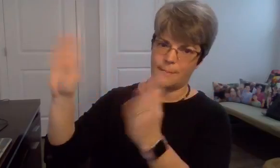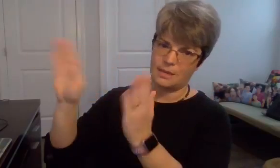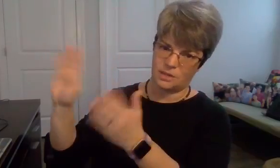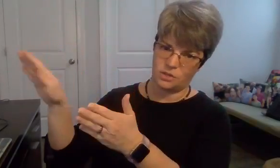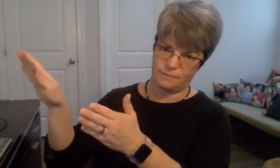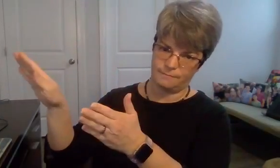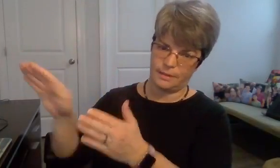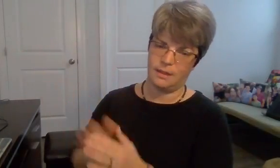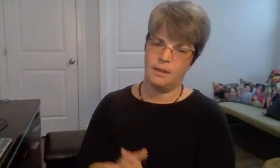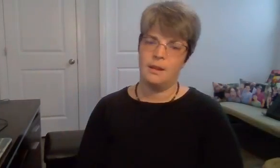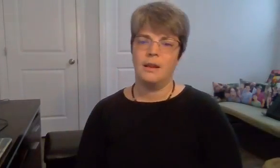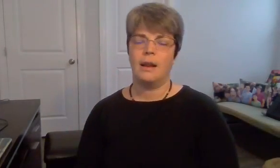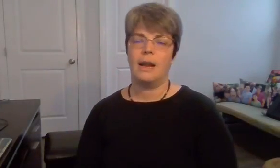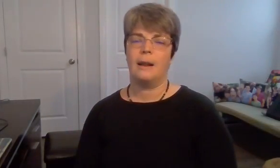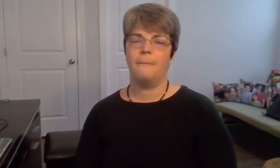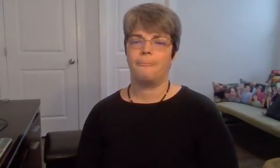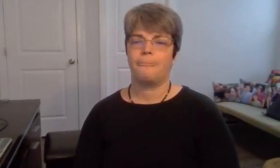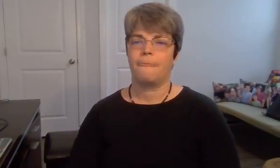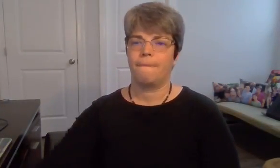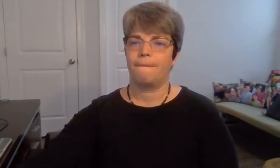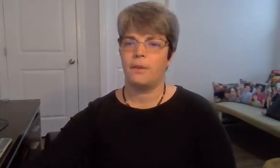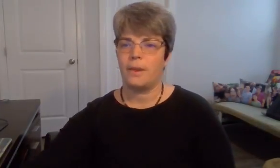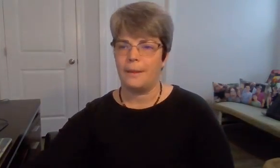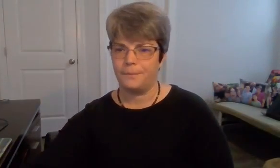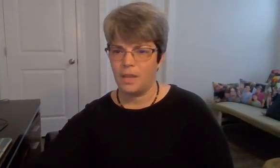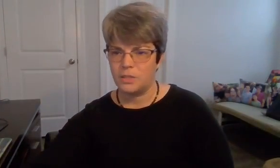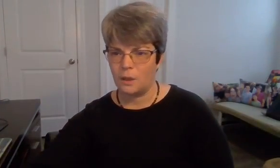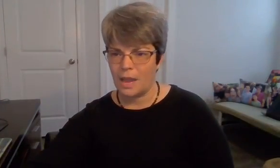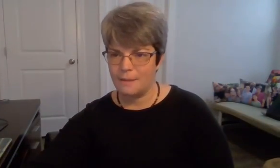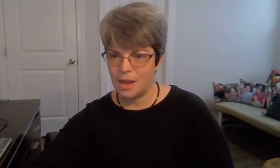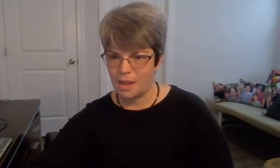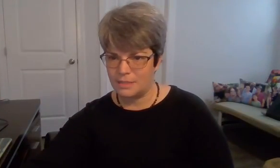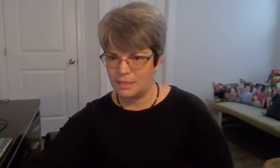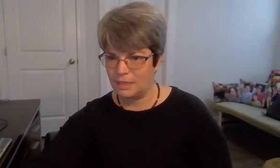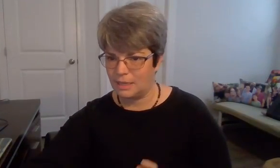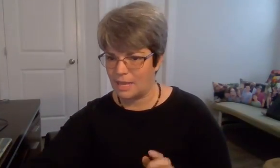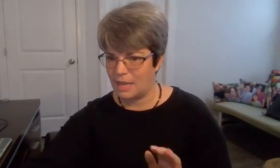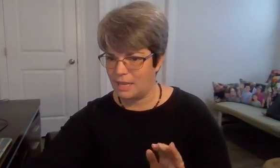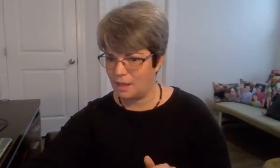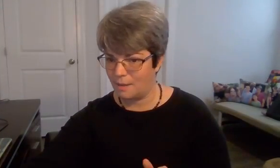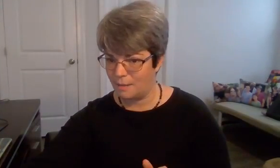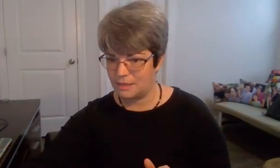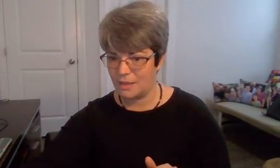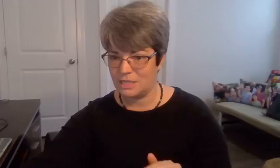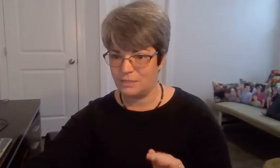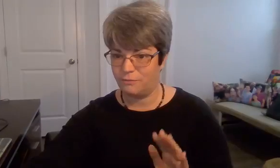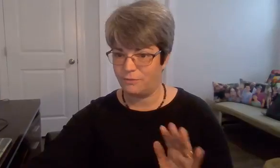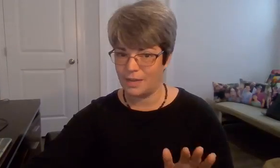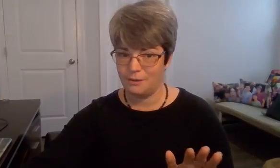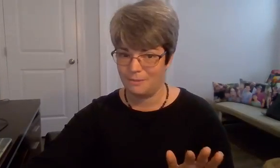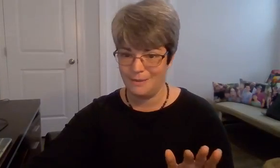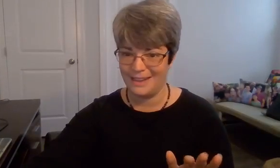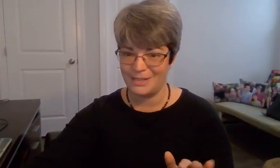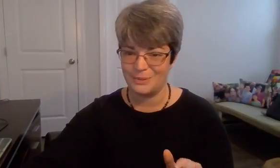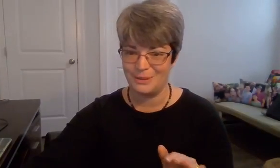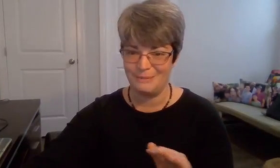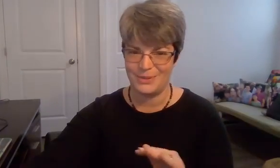pay attention. Okay, so I am not seeing any comments, and that's fine with me. I just want to make sure